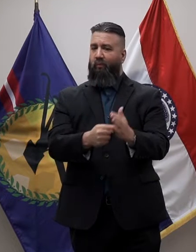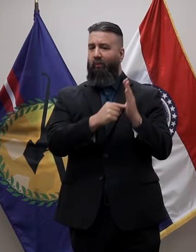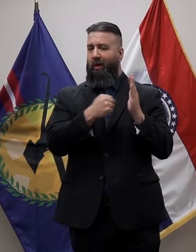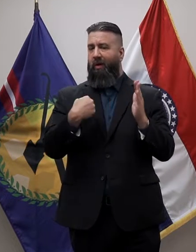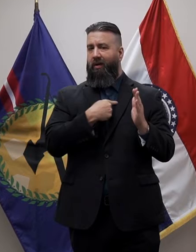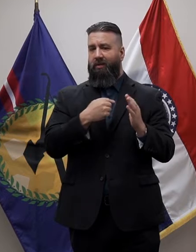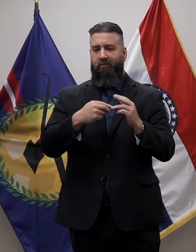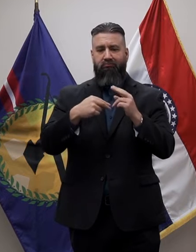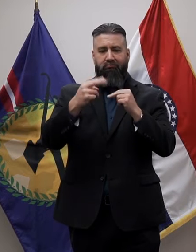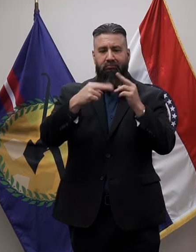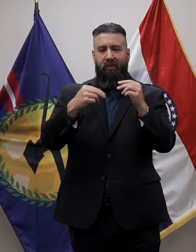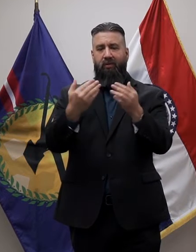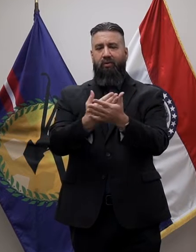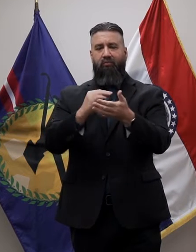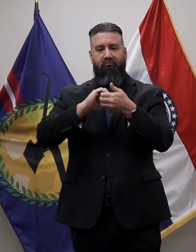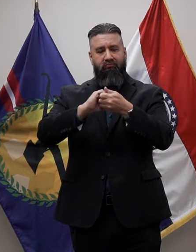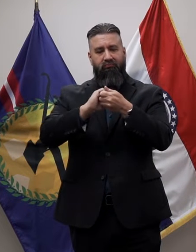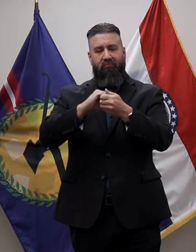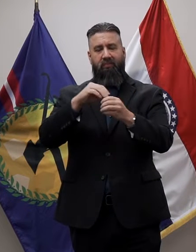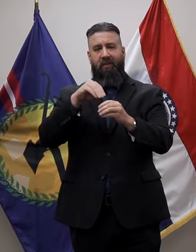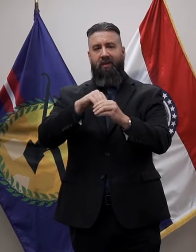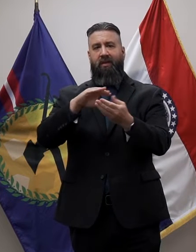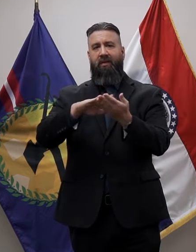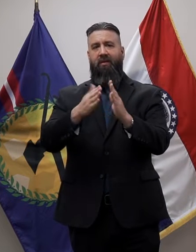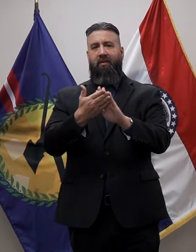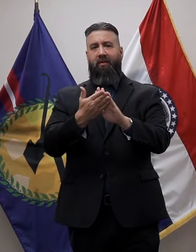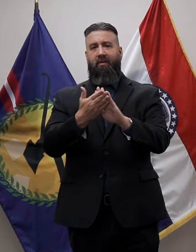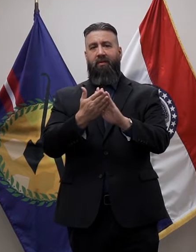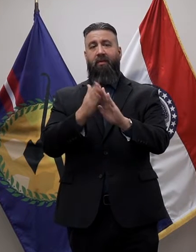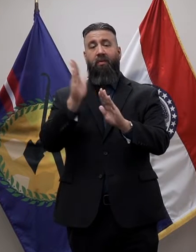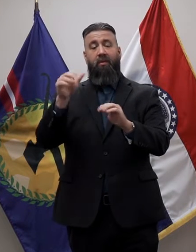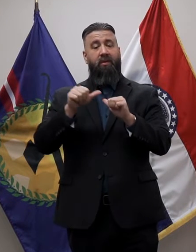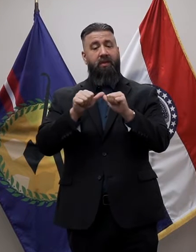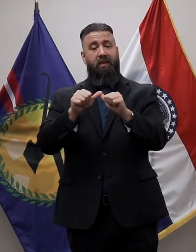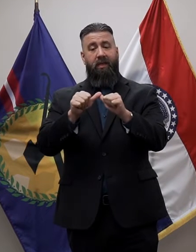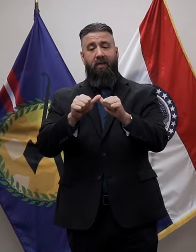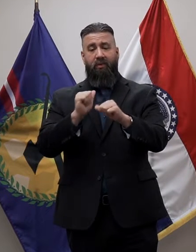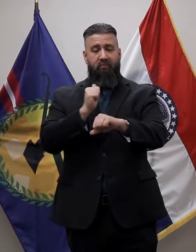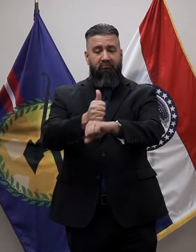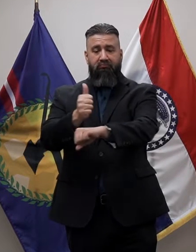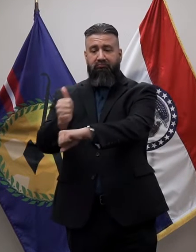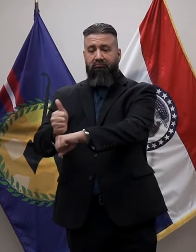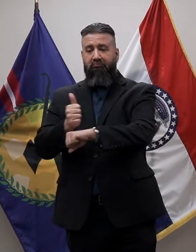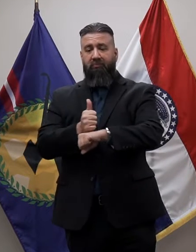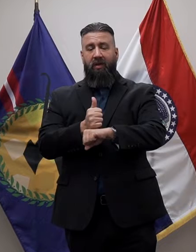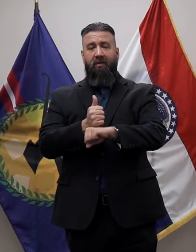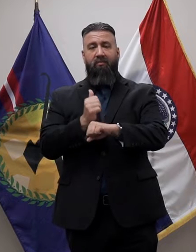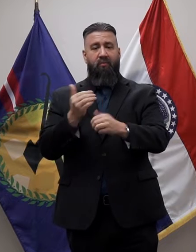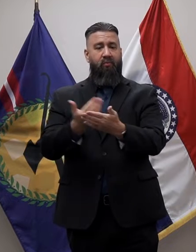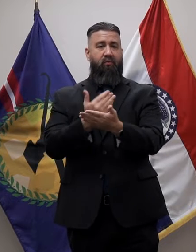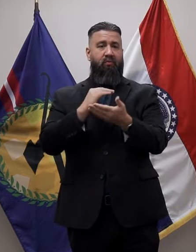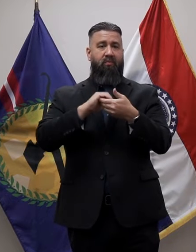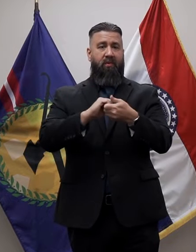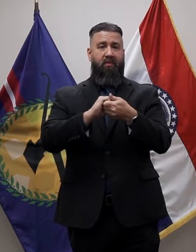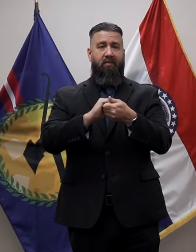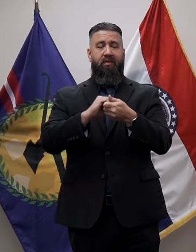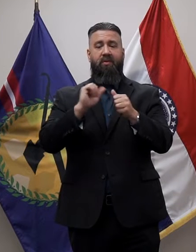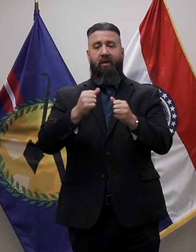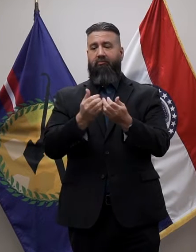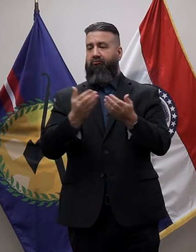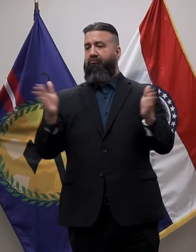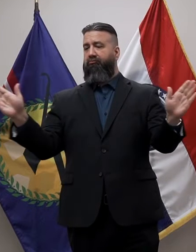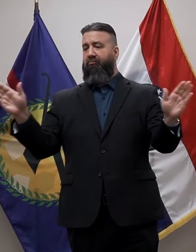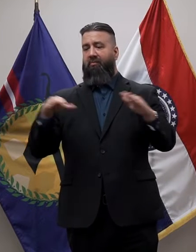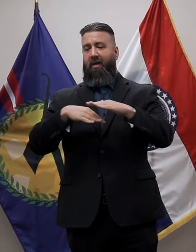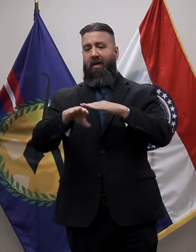in the community, and we continue looking for ways to do so, so access to vaccines and testing will be available to